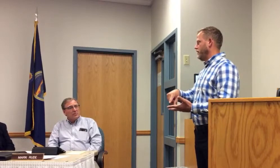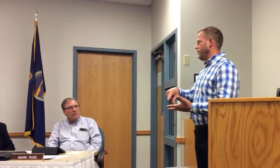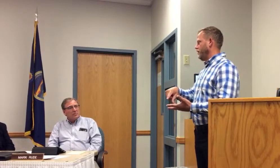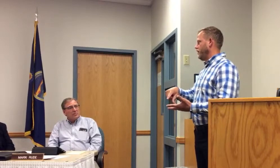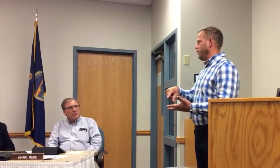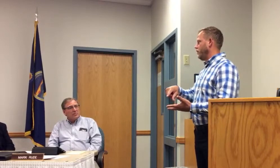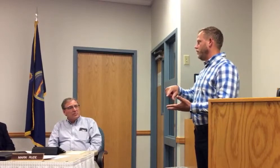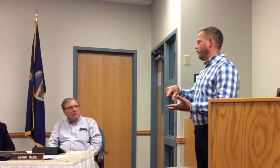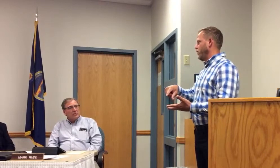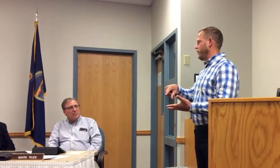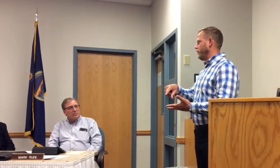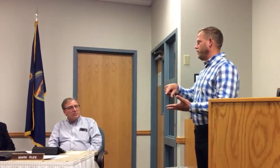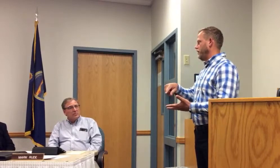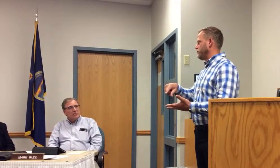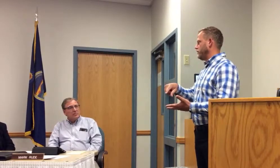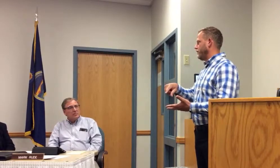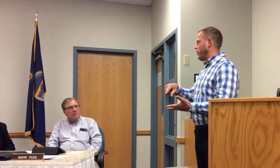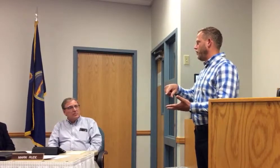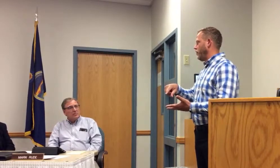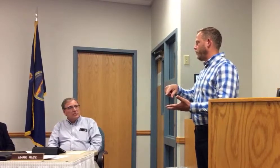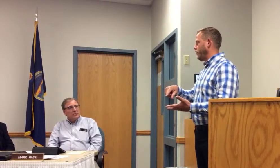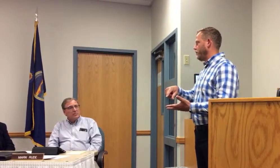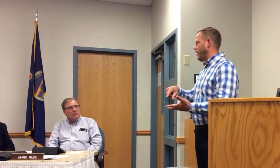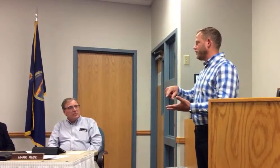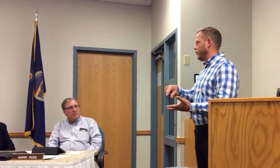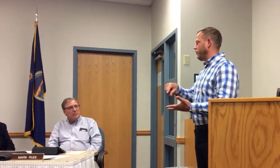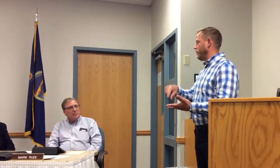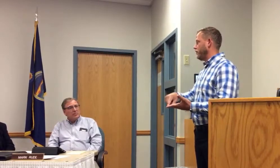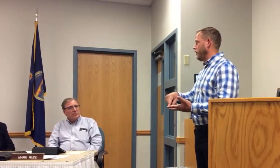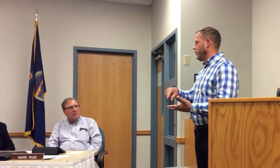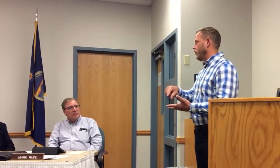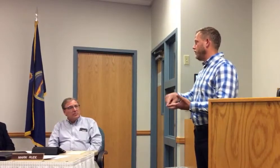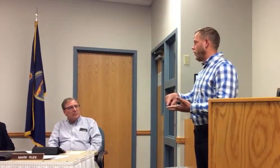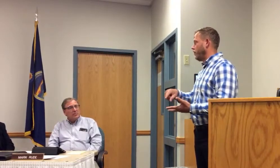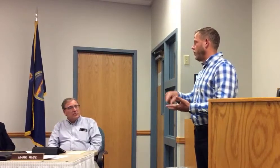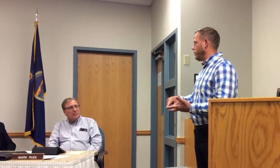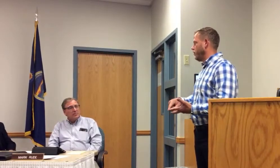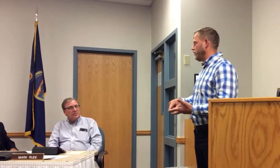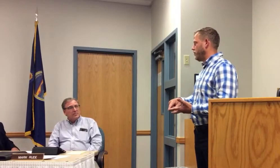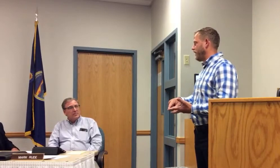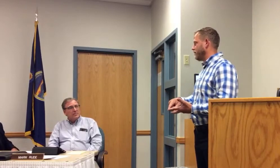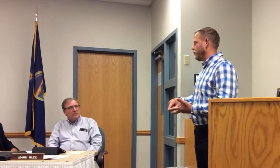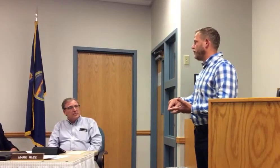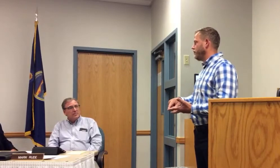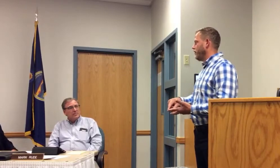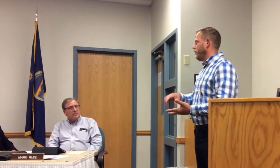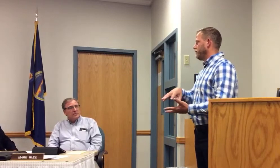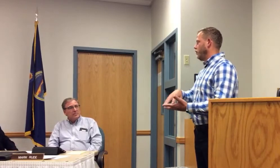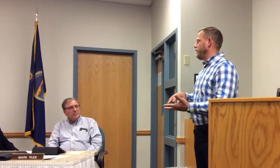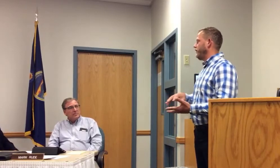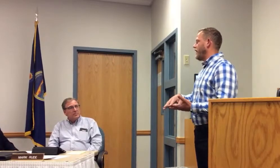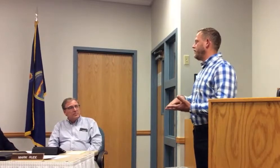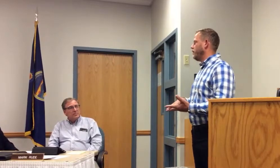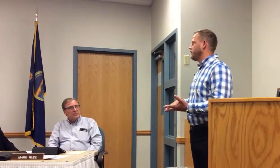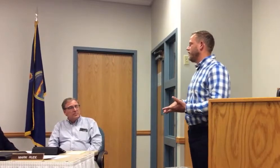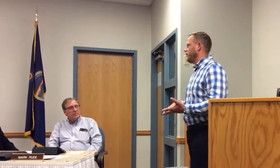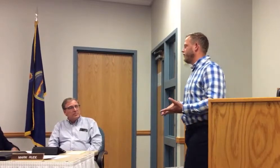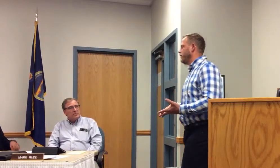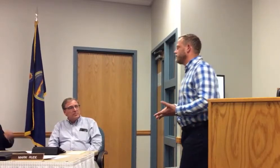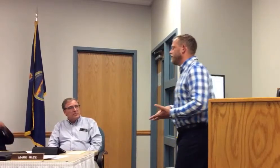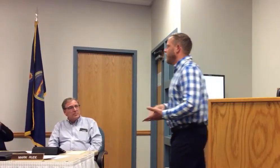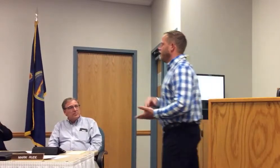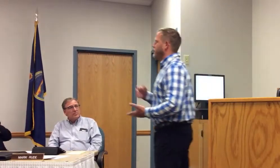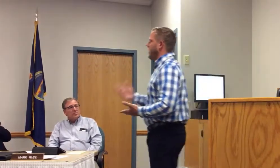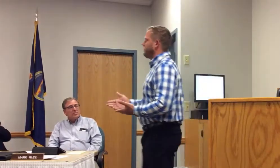between, you know, whether if she's a volleyball player and a basketball player, going to volleyball or going to basketball. So we divided those days